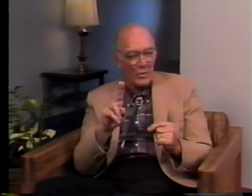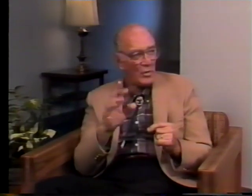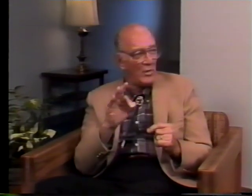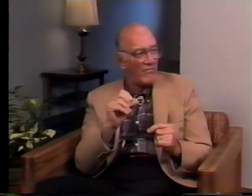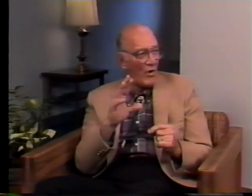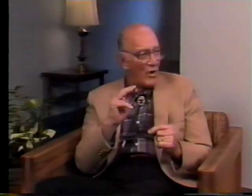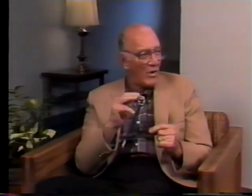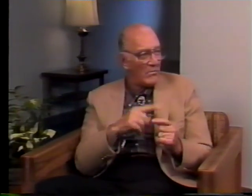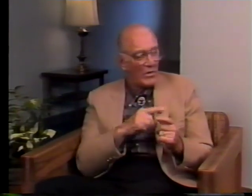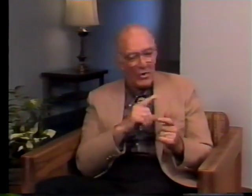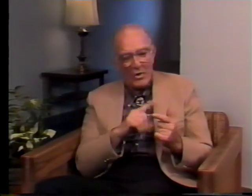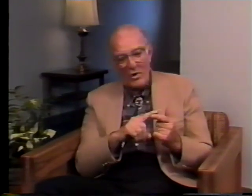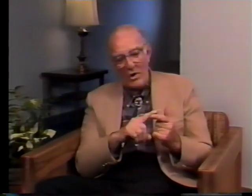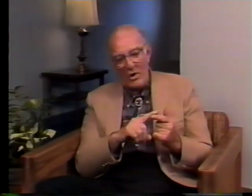haiku form, or